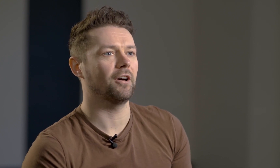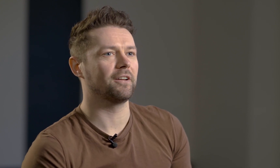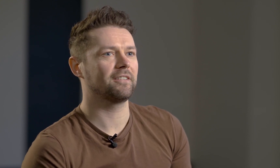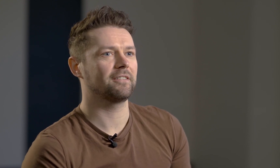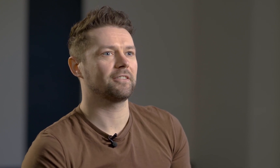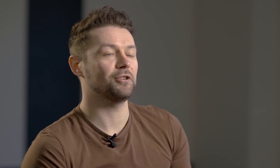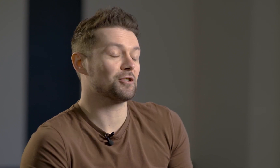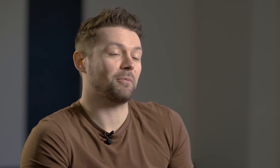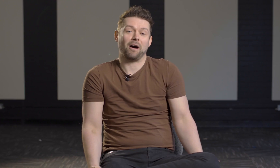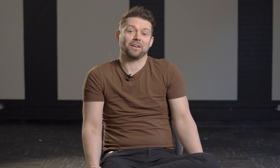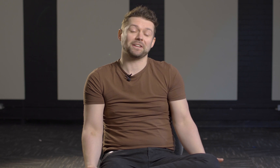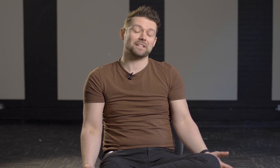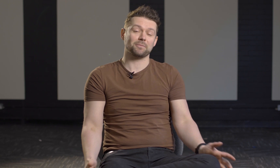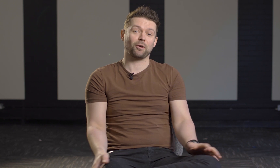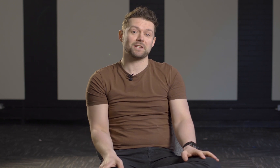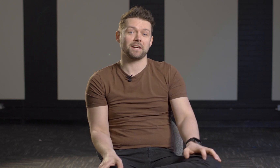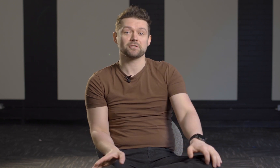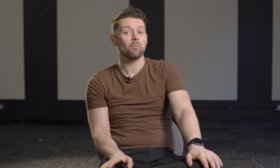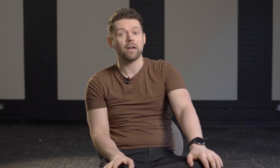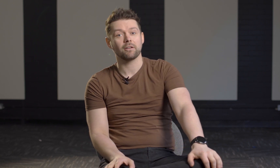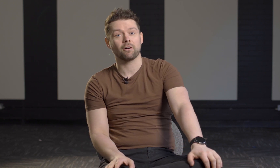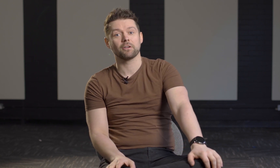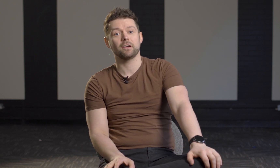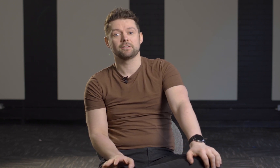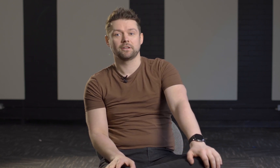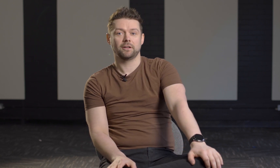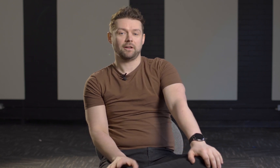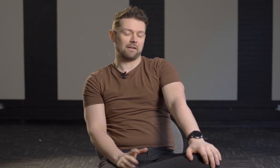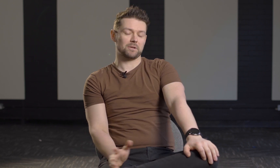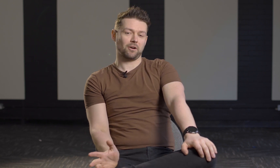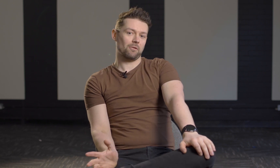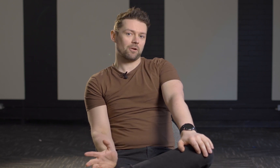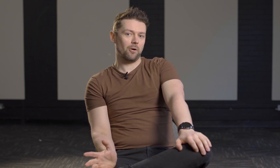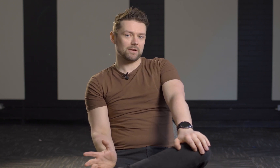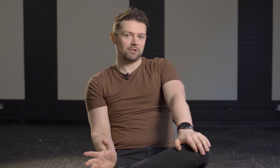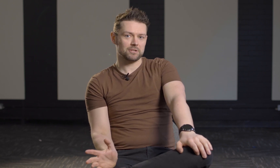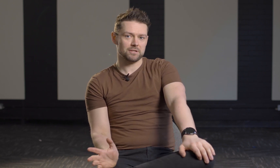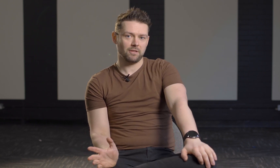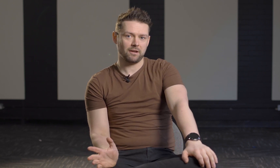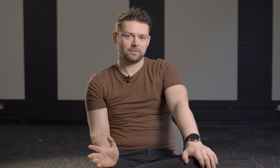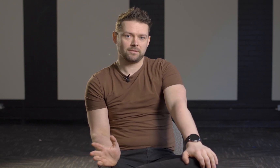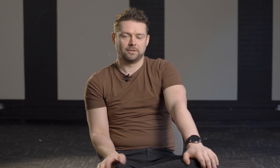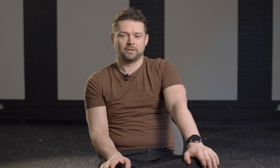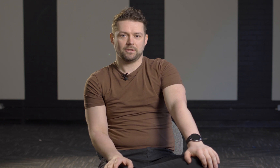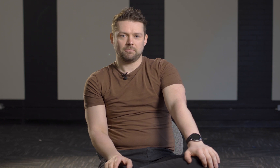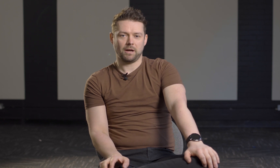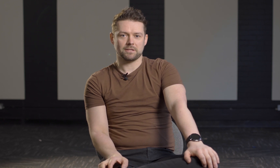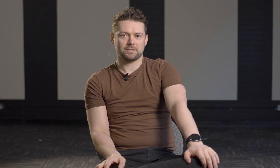that you just come out of it and you need to process it in some way or another. Everybody's got their own coping strategies for that. Mine is